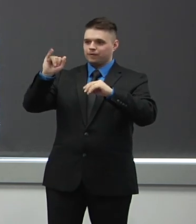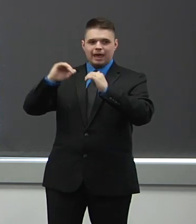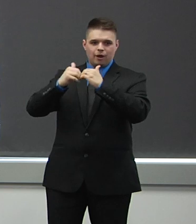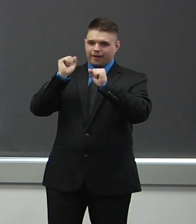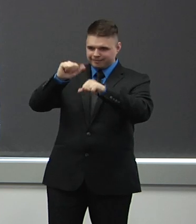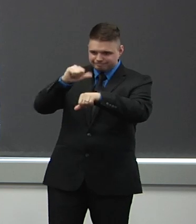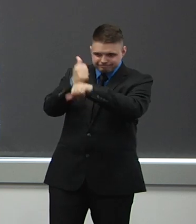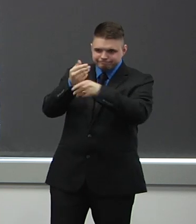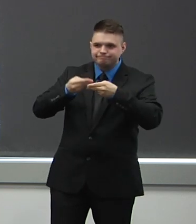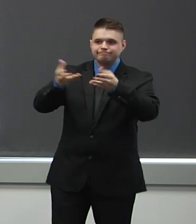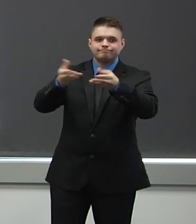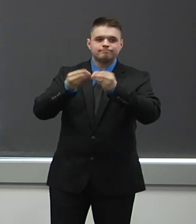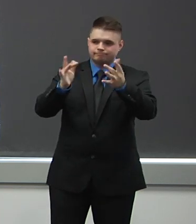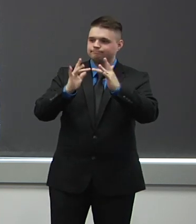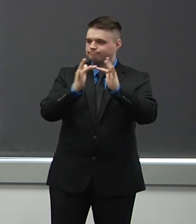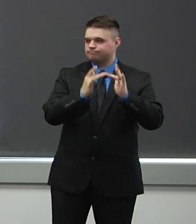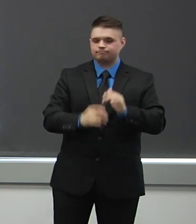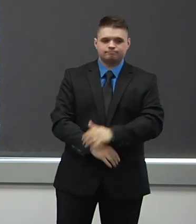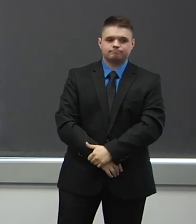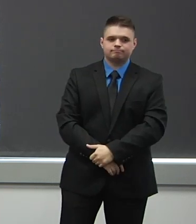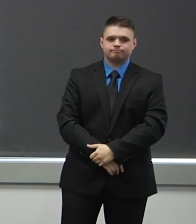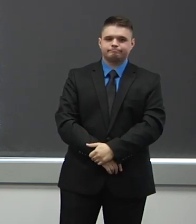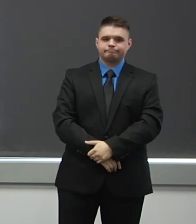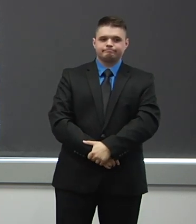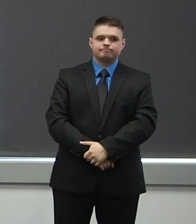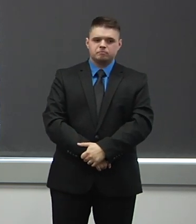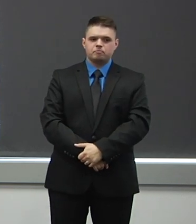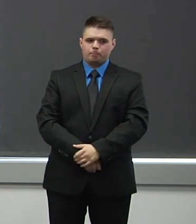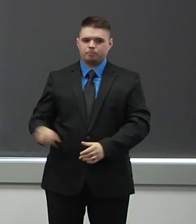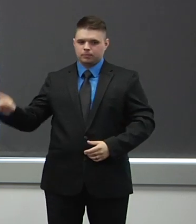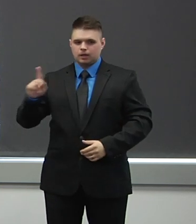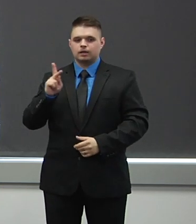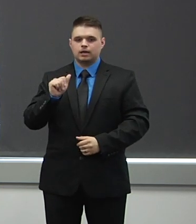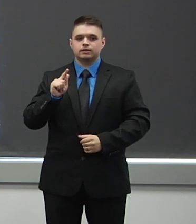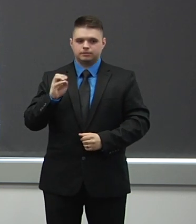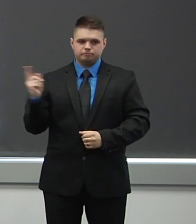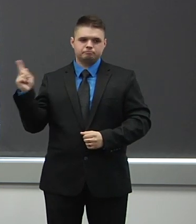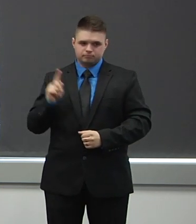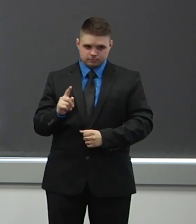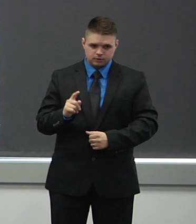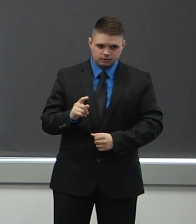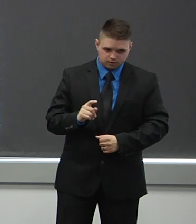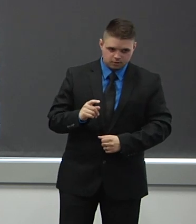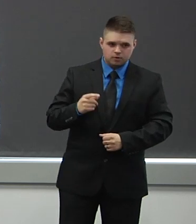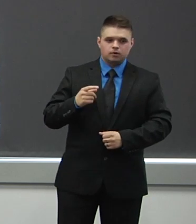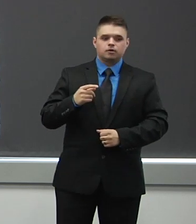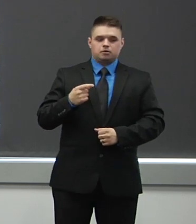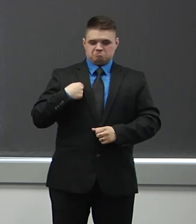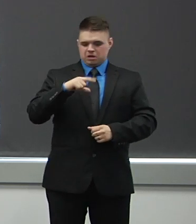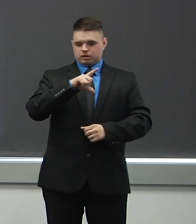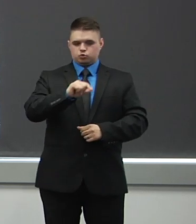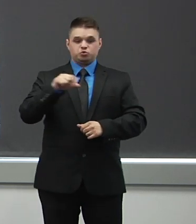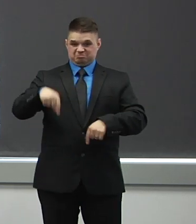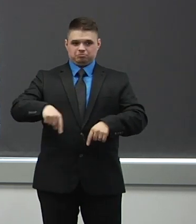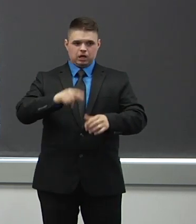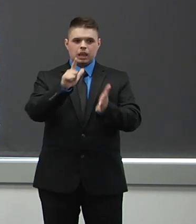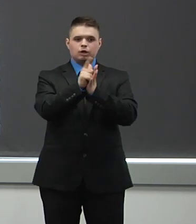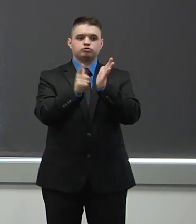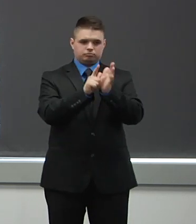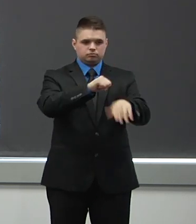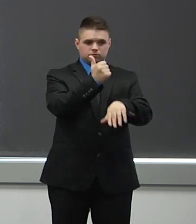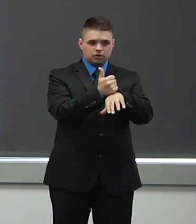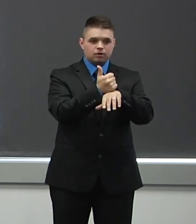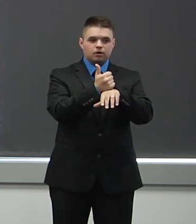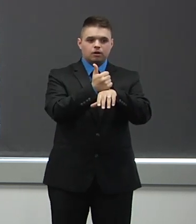We did have a legislation in during the 2020 legislative session to fund the rural broadband office.